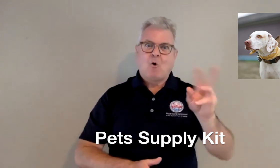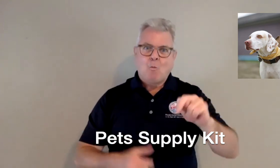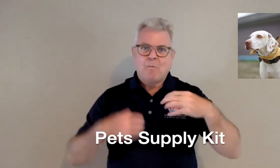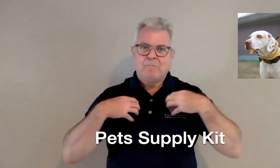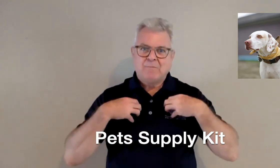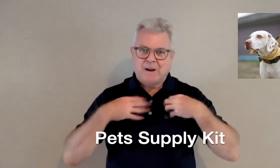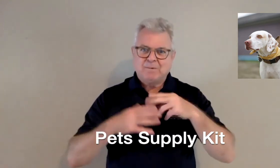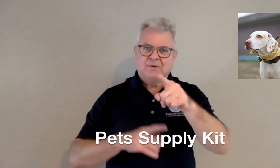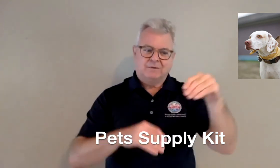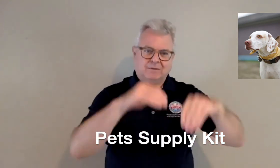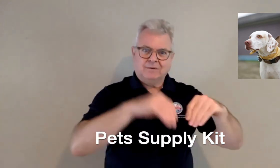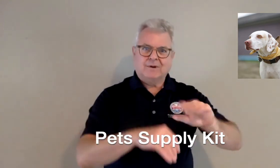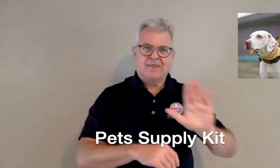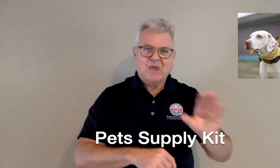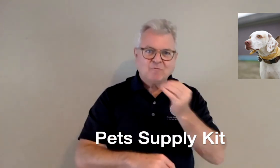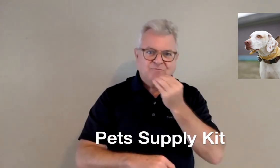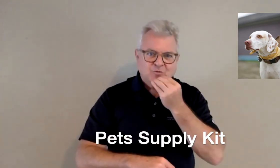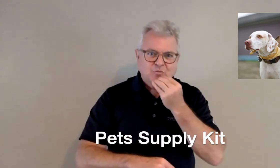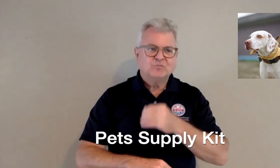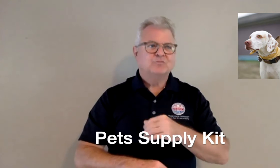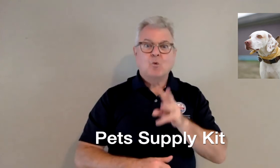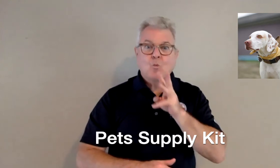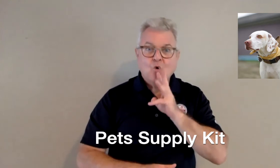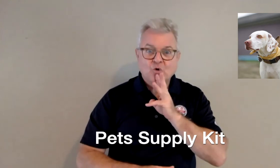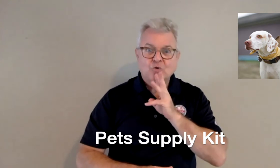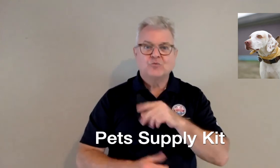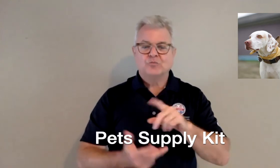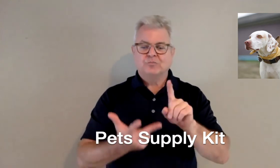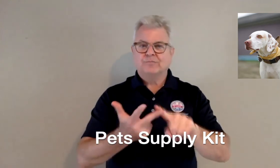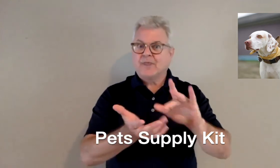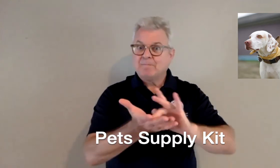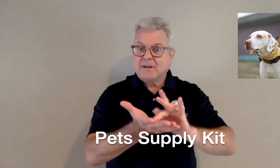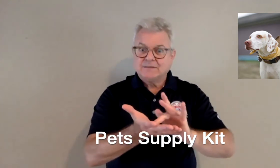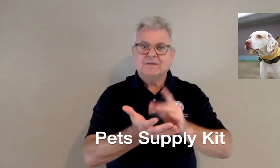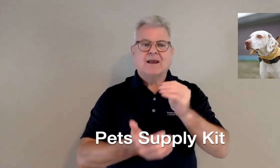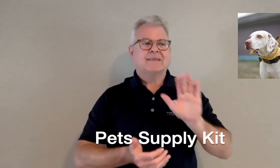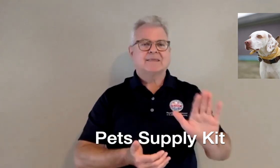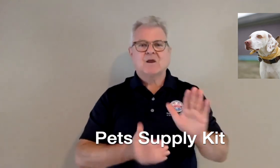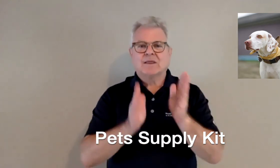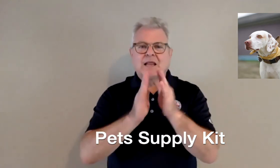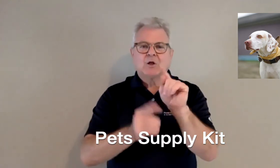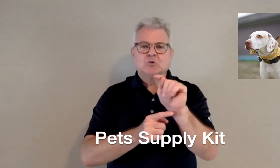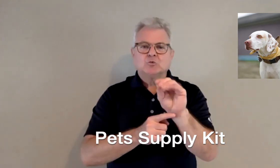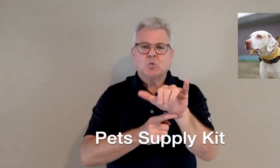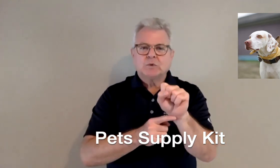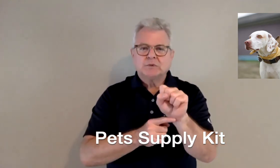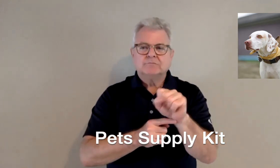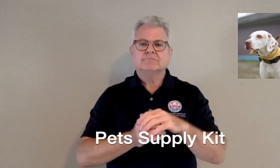each pet has their own backpack so you can pack up their food, their water, any medication that they